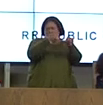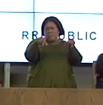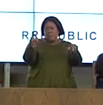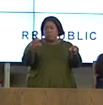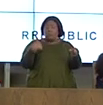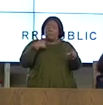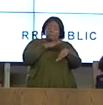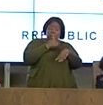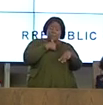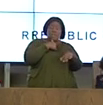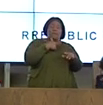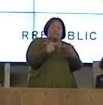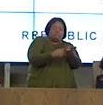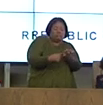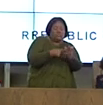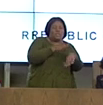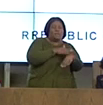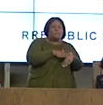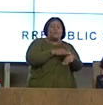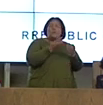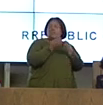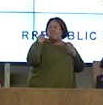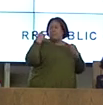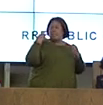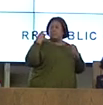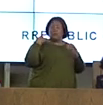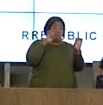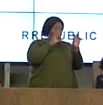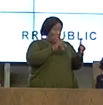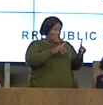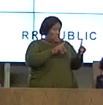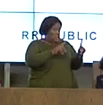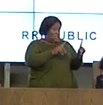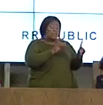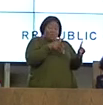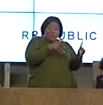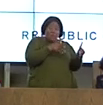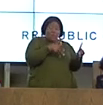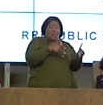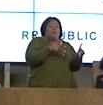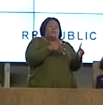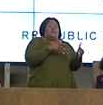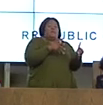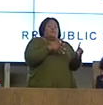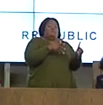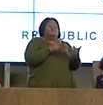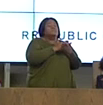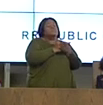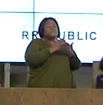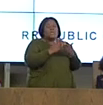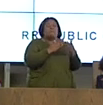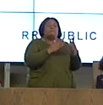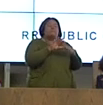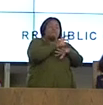be having with Minister of Education, we will be putting some mechanism